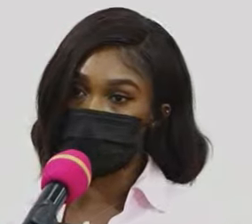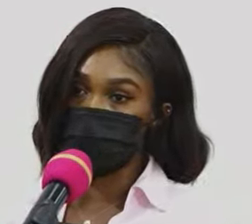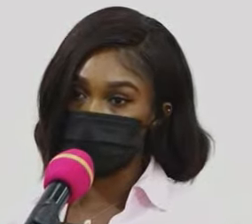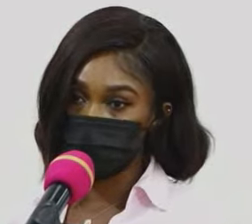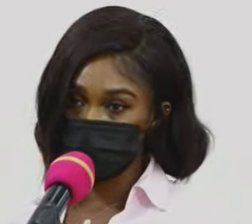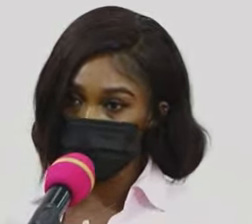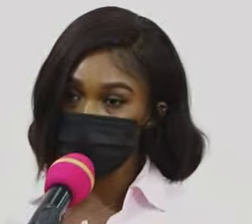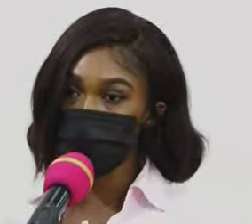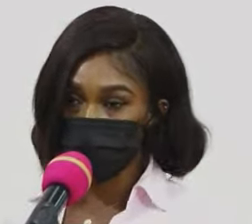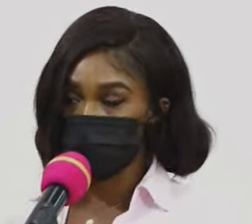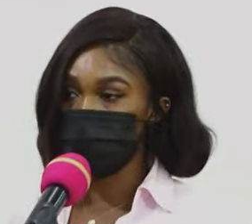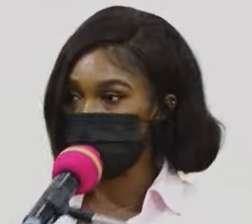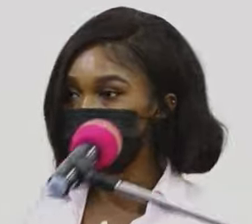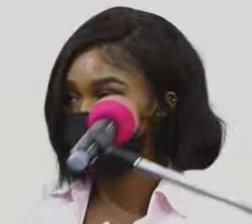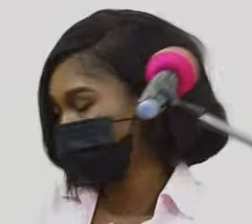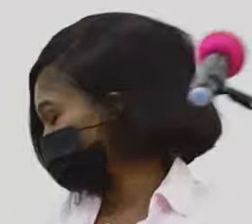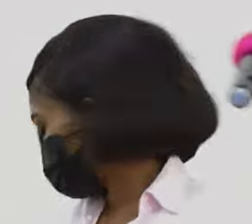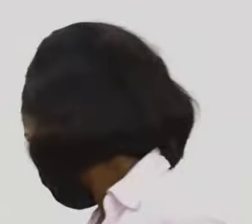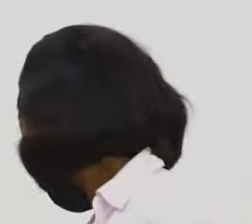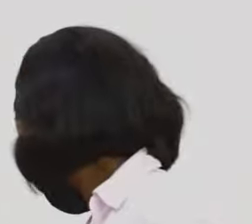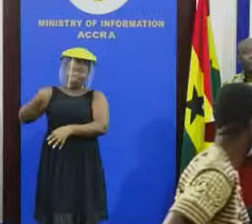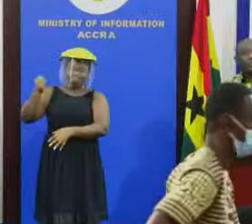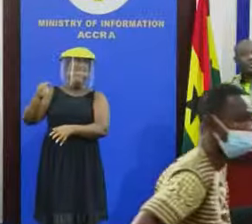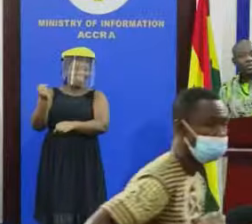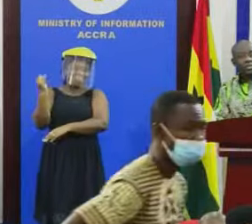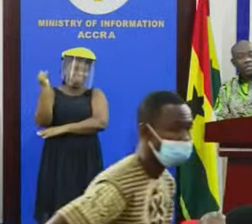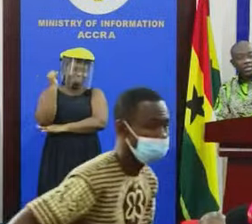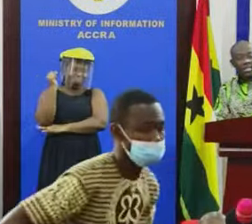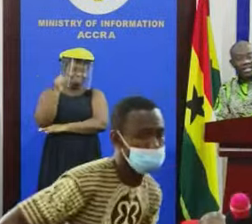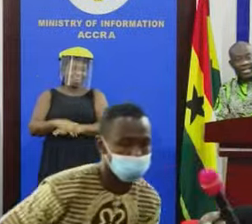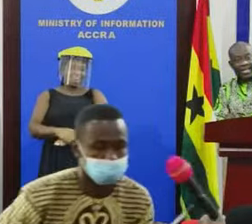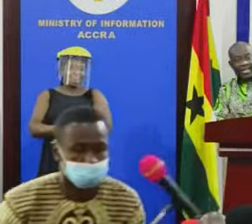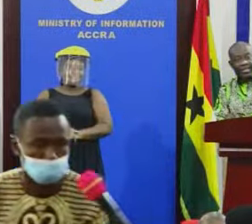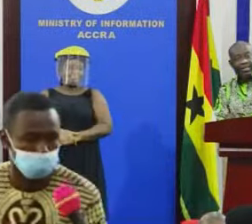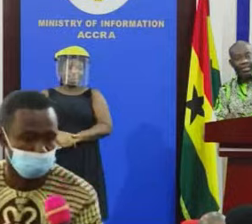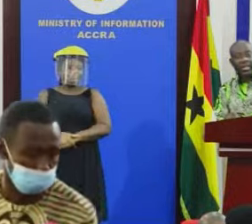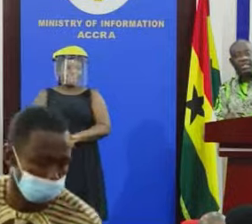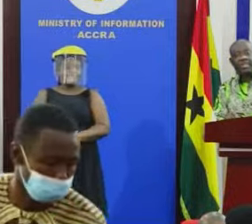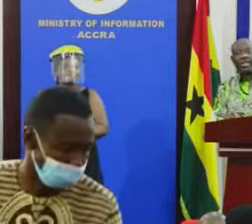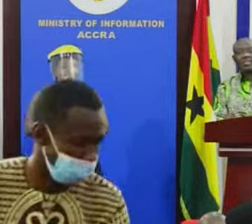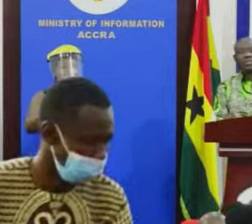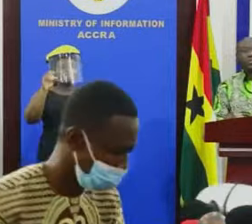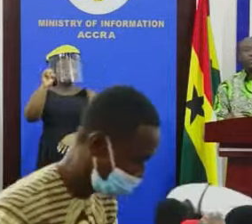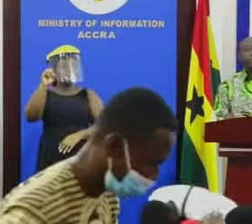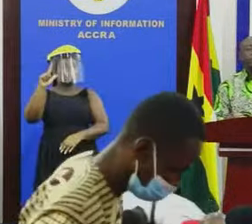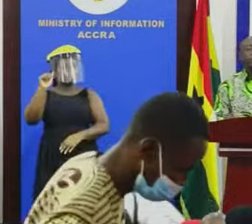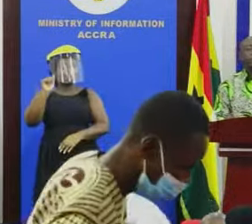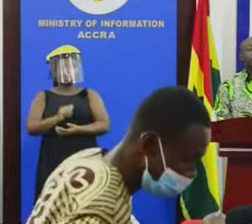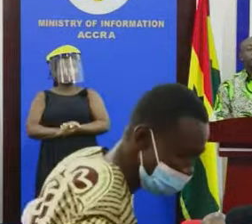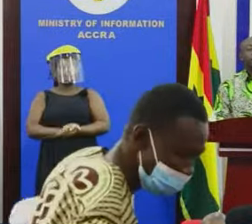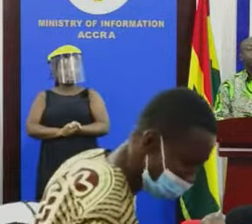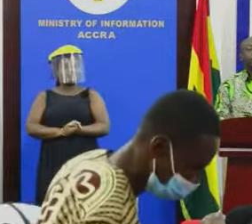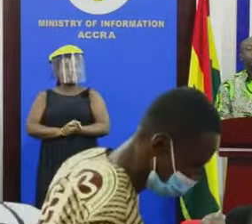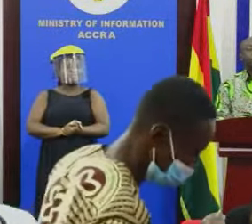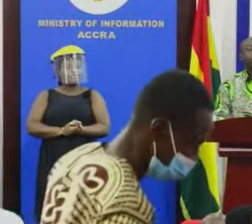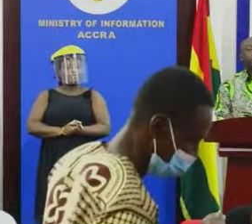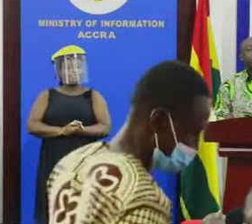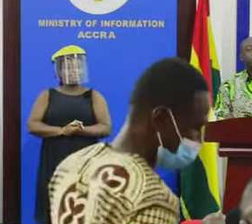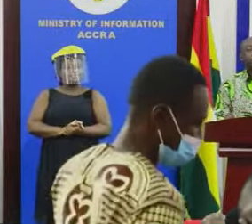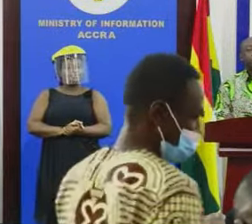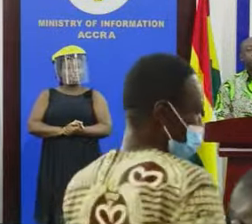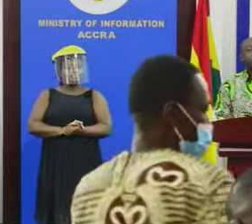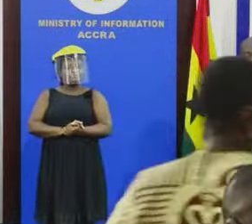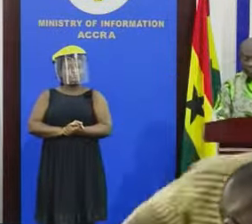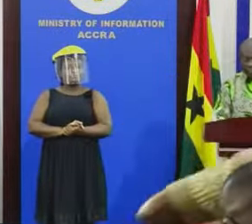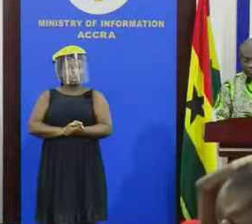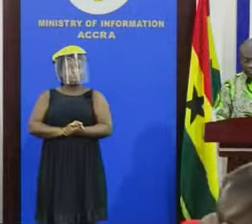operation. Very well. Very well. Is that Della? Okay. Della has a question.